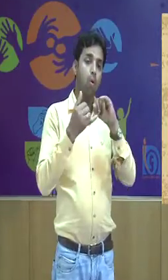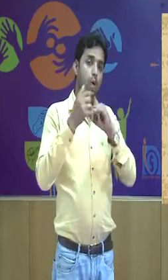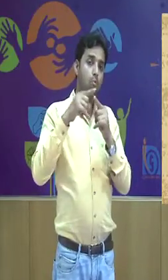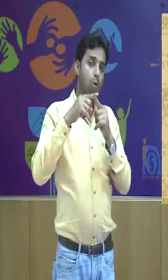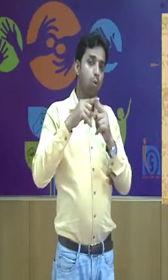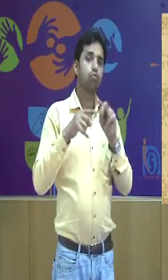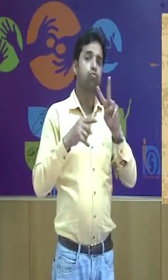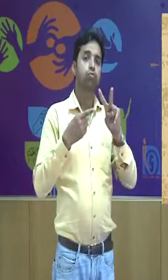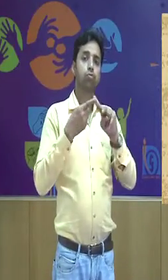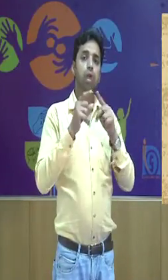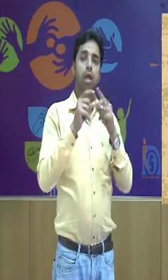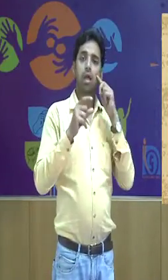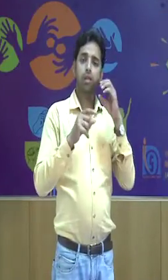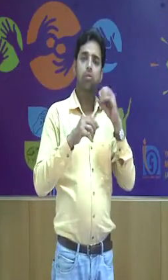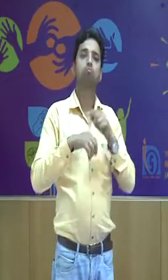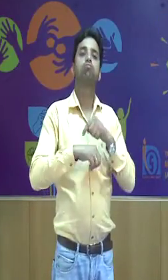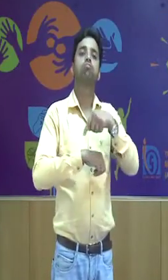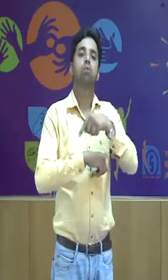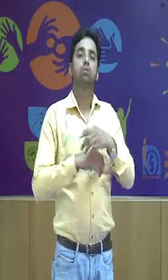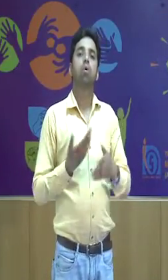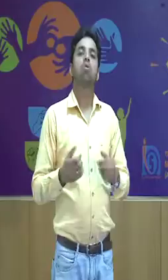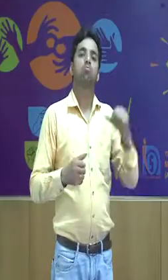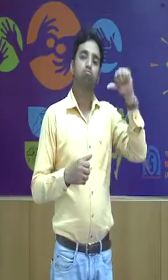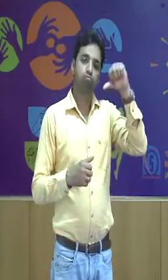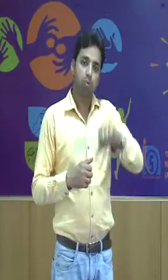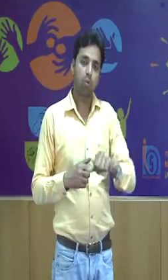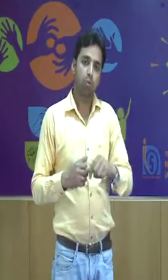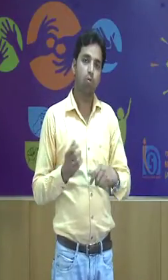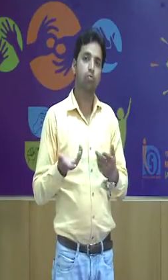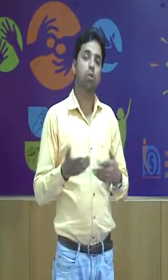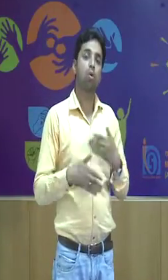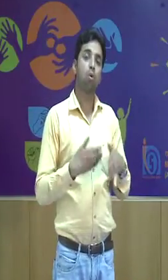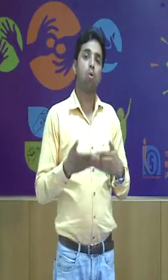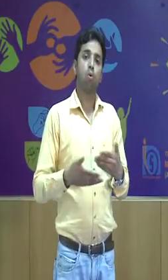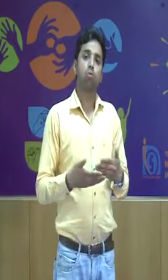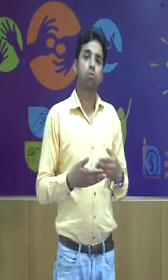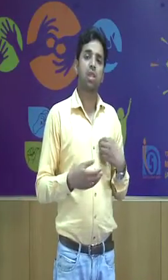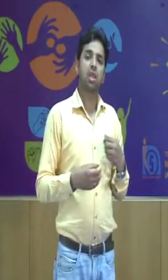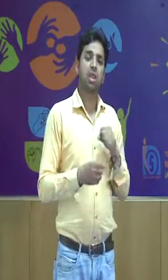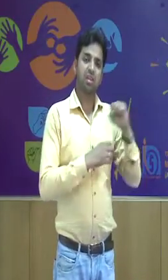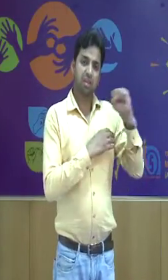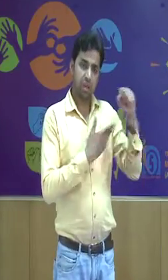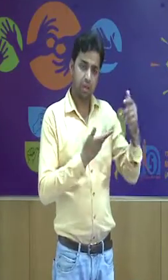as they lost all the right over property except Stridhana